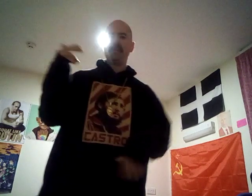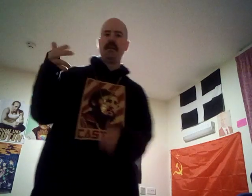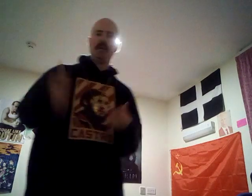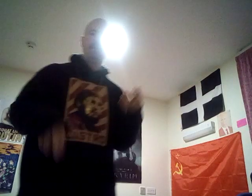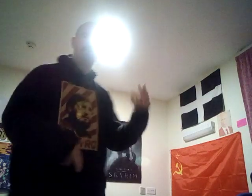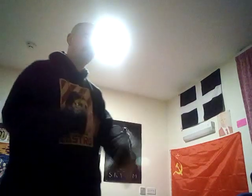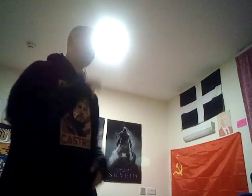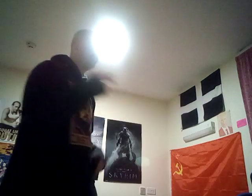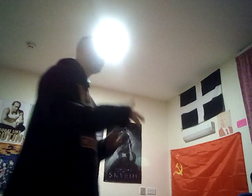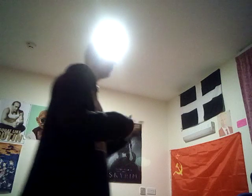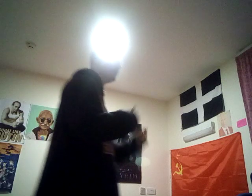City Hunter is Jackie Chan's best movie.